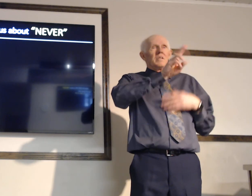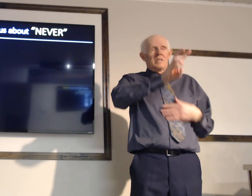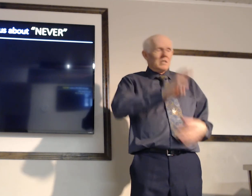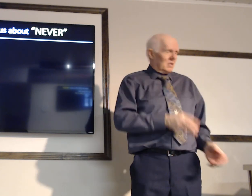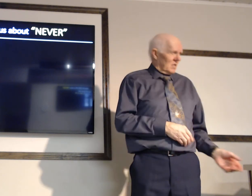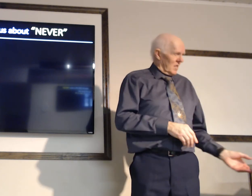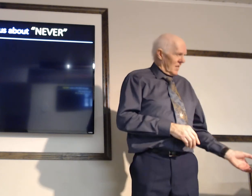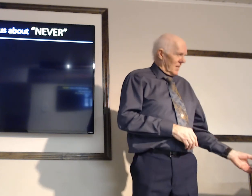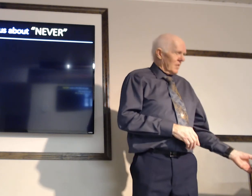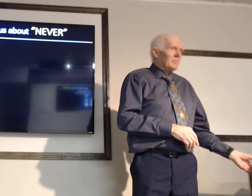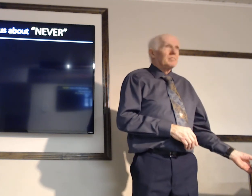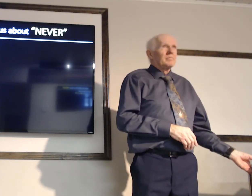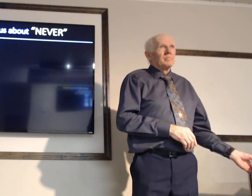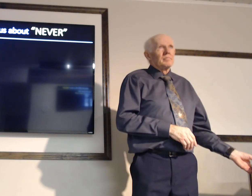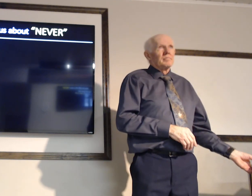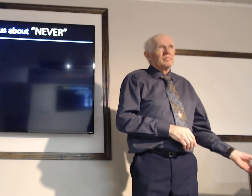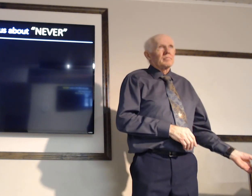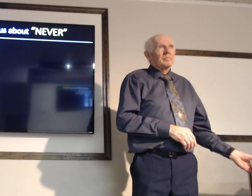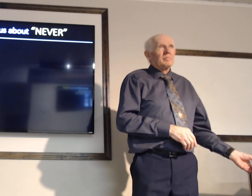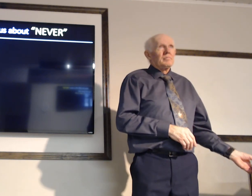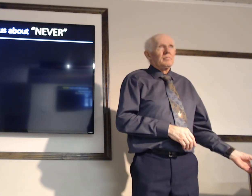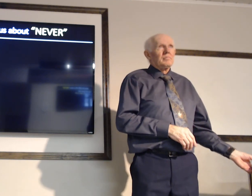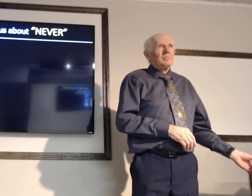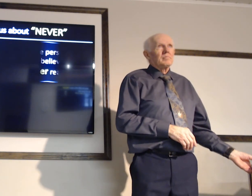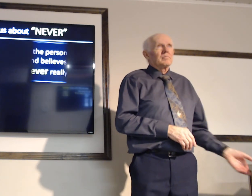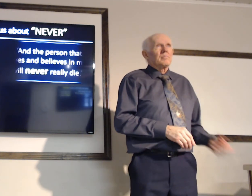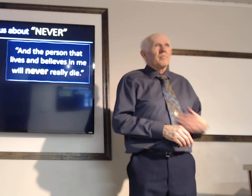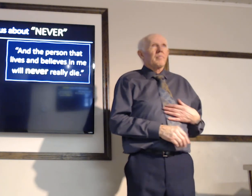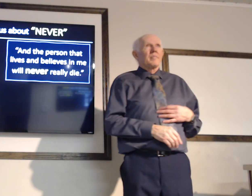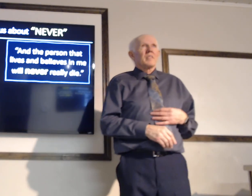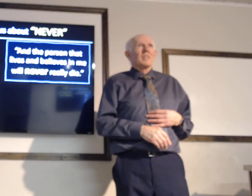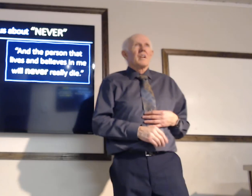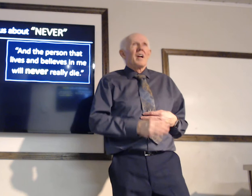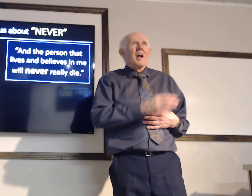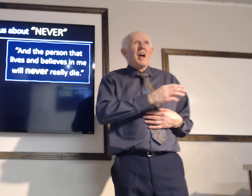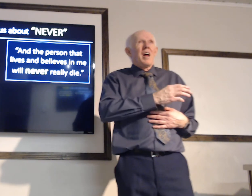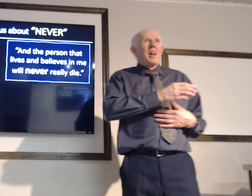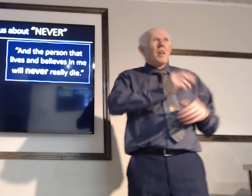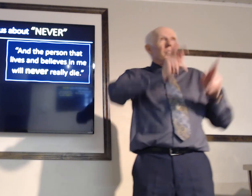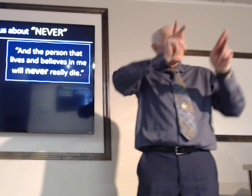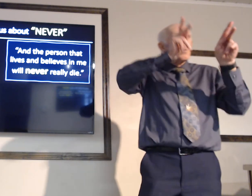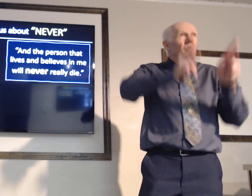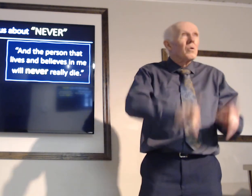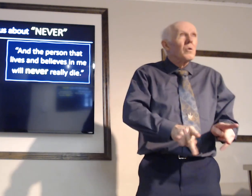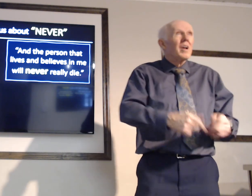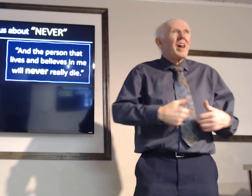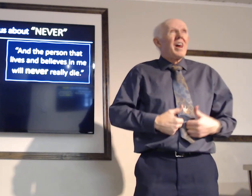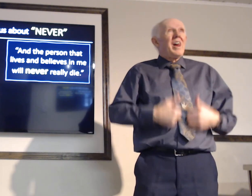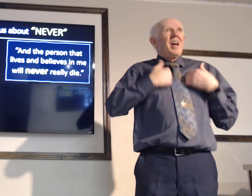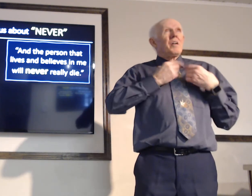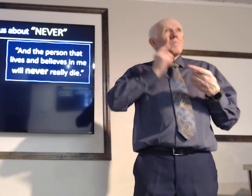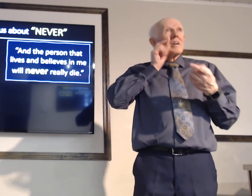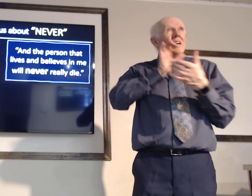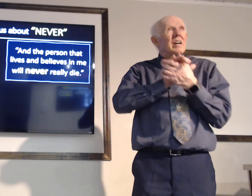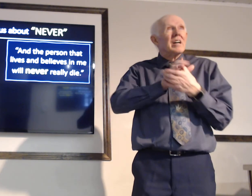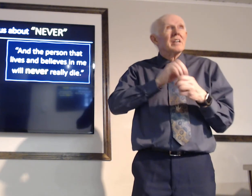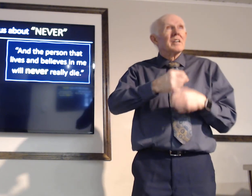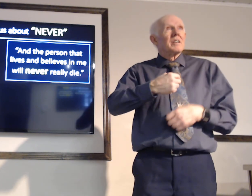John 11:26. and the person that lives and believes